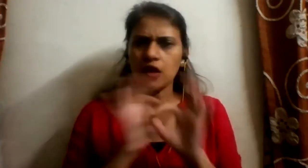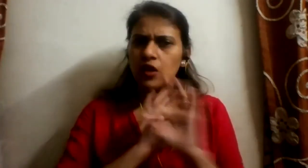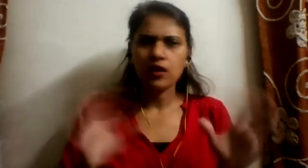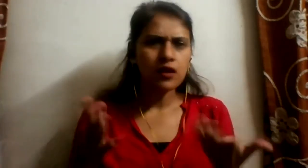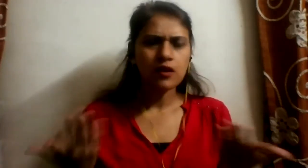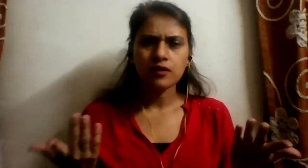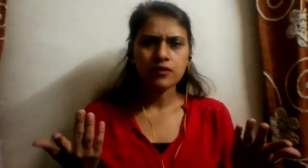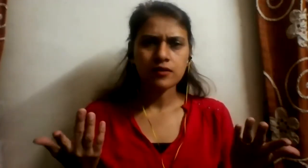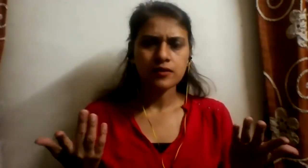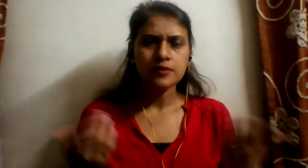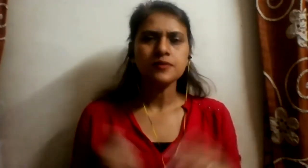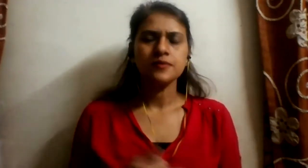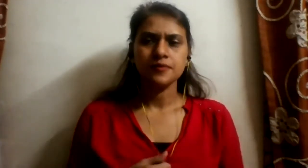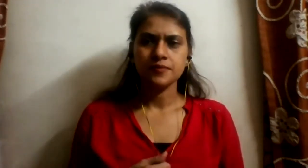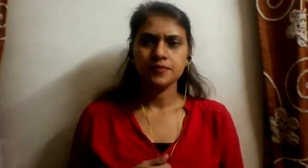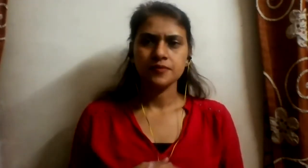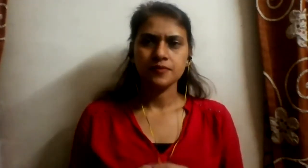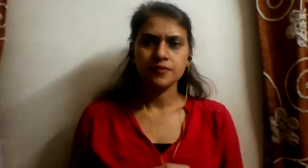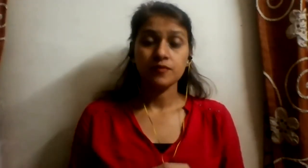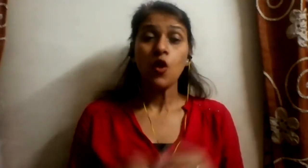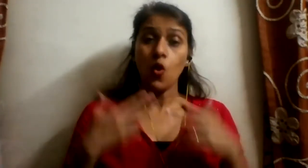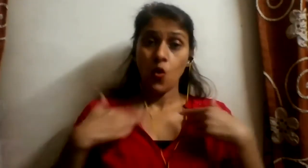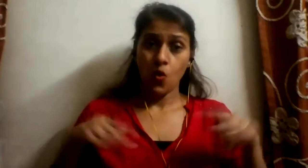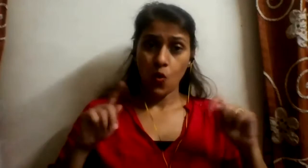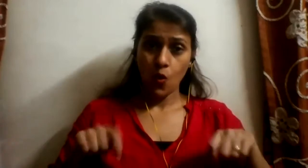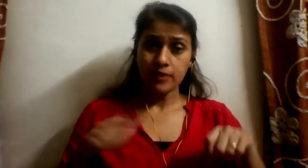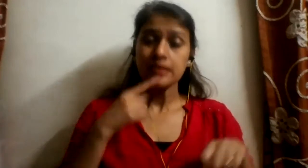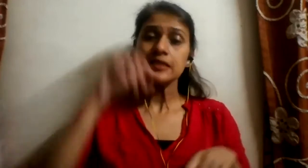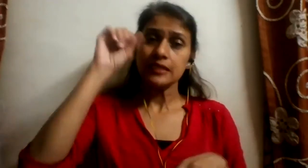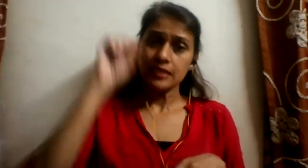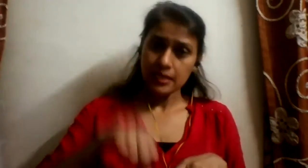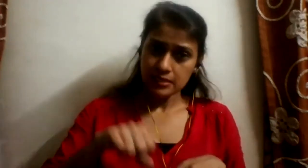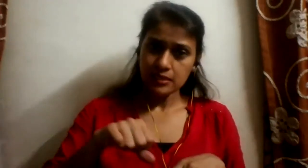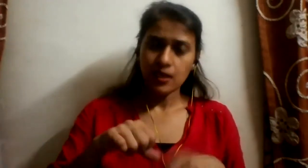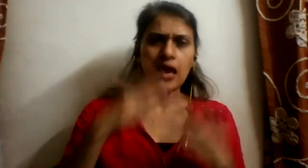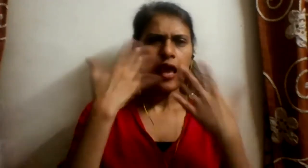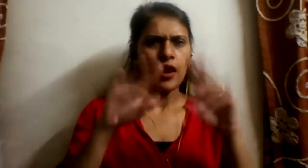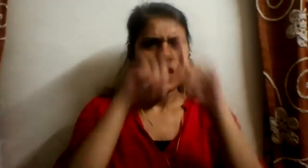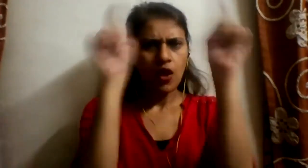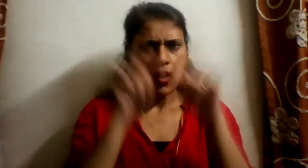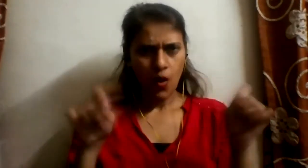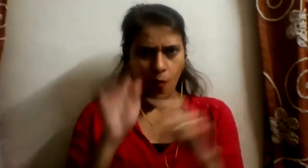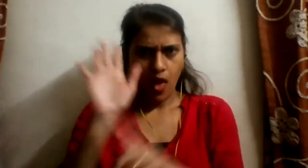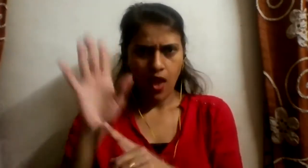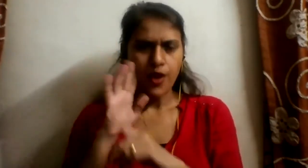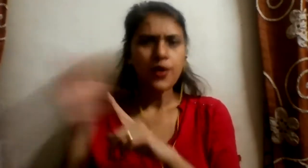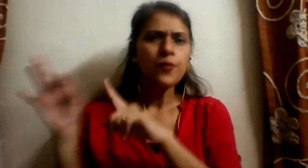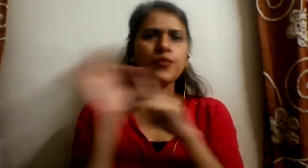And the court said, yes, are there any role models? you're saying blind can be judged. Is anybody